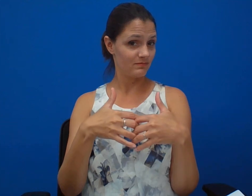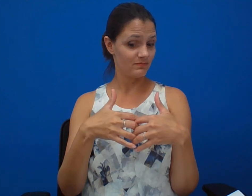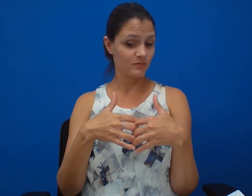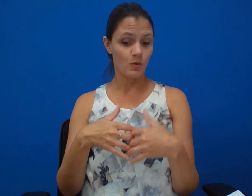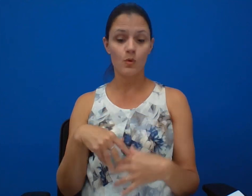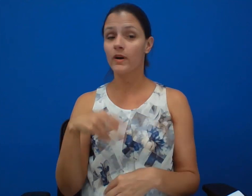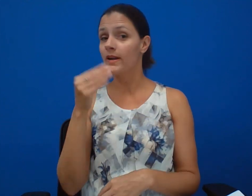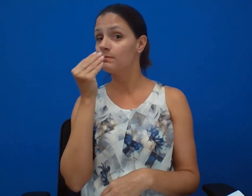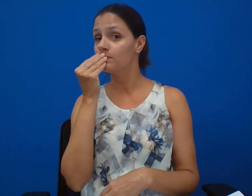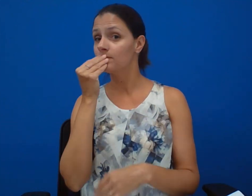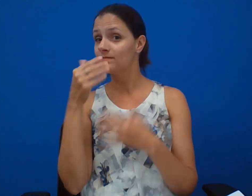or a...